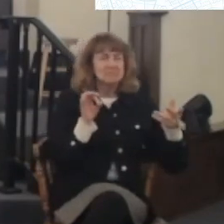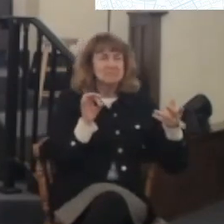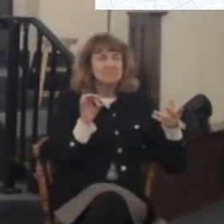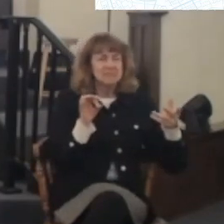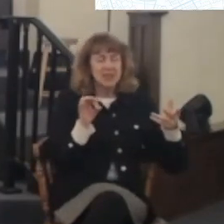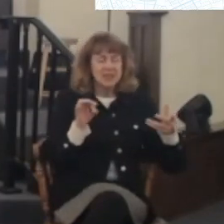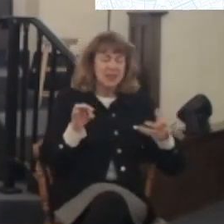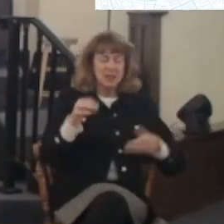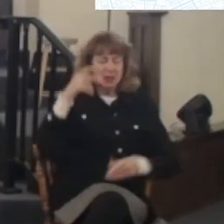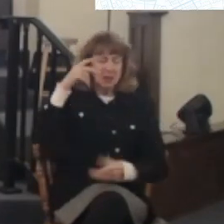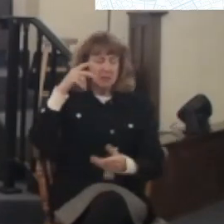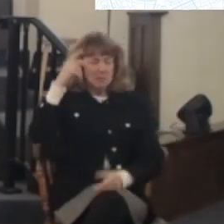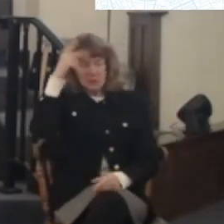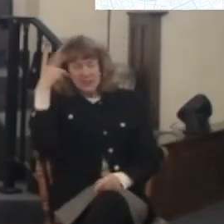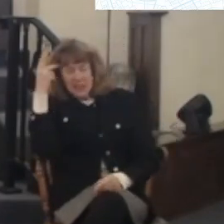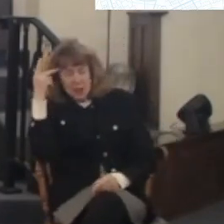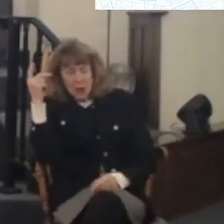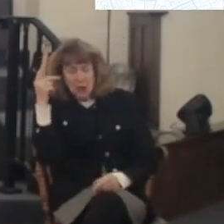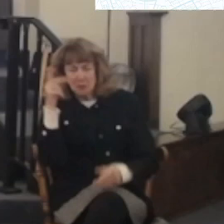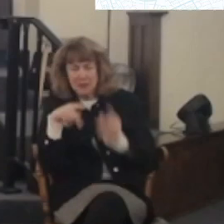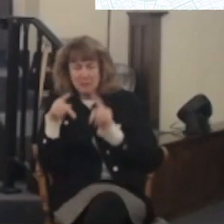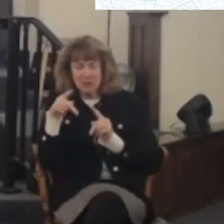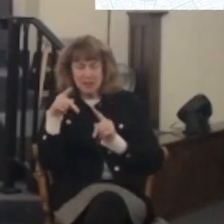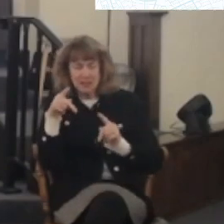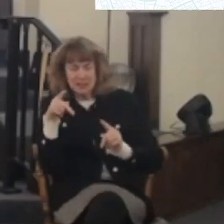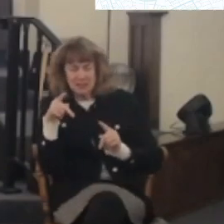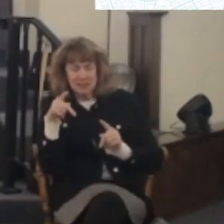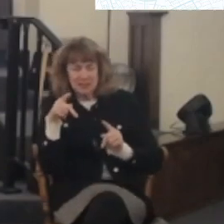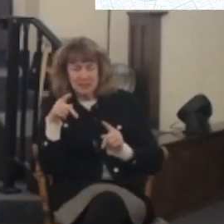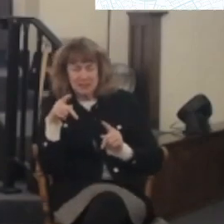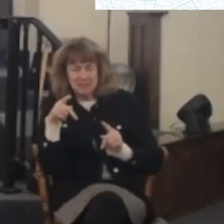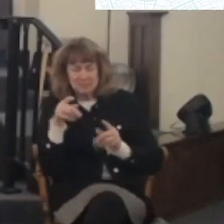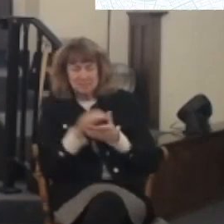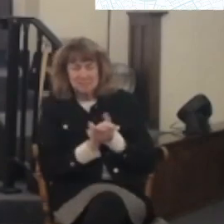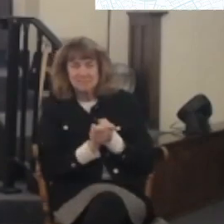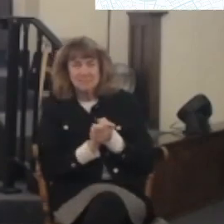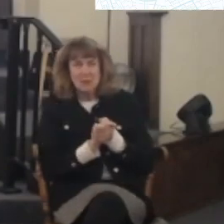the political machine? I almost slipped there and said some things.